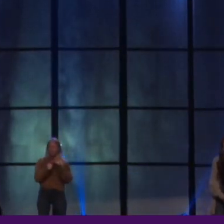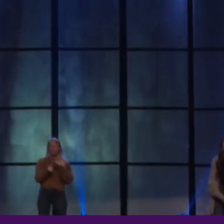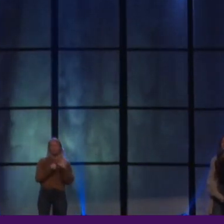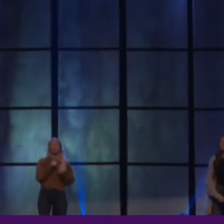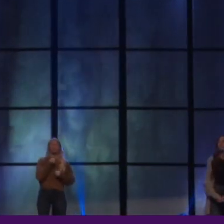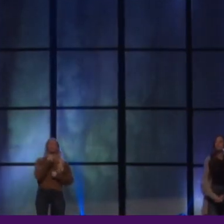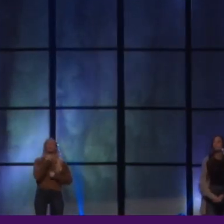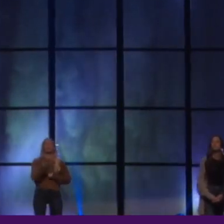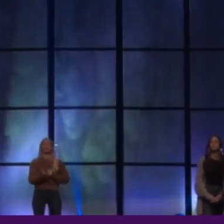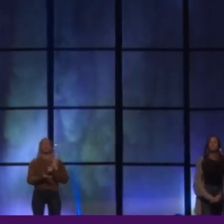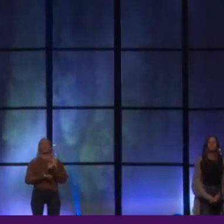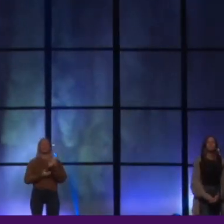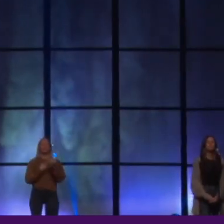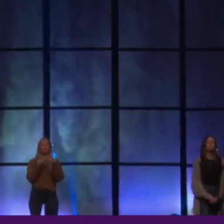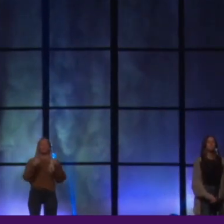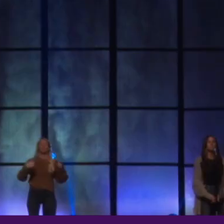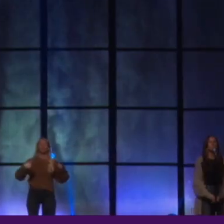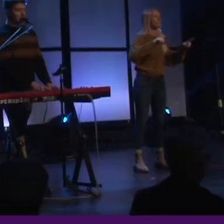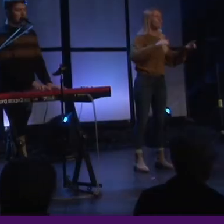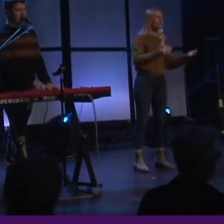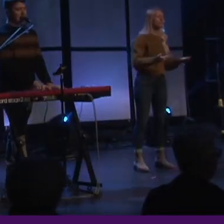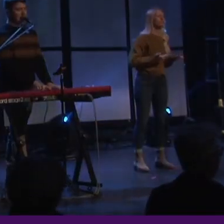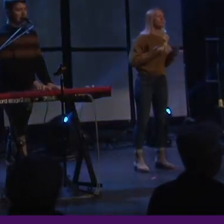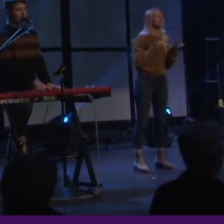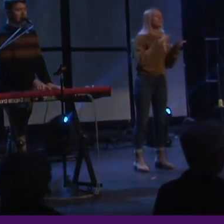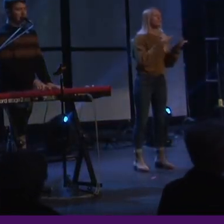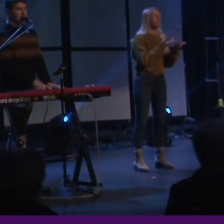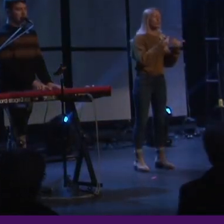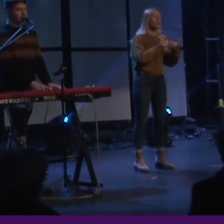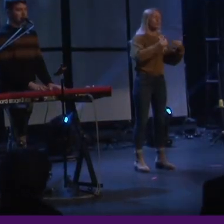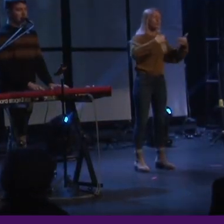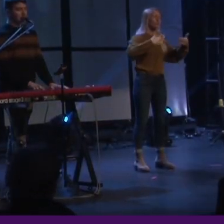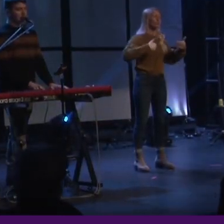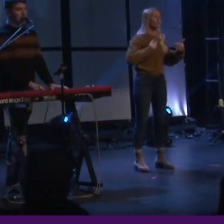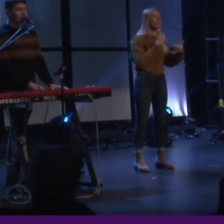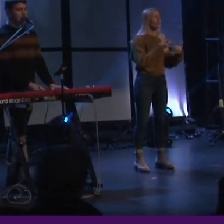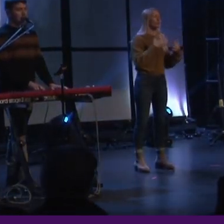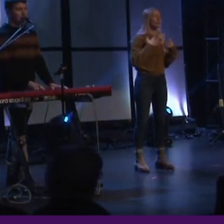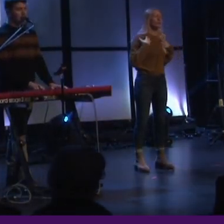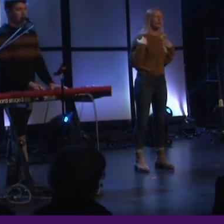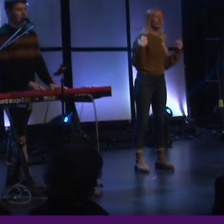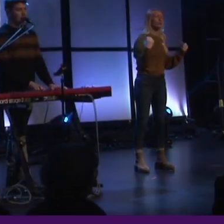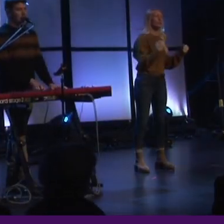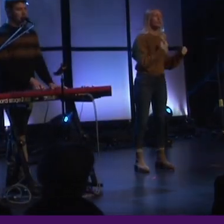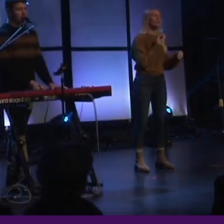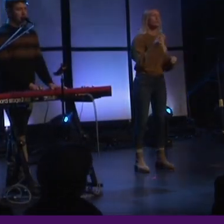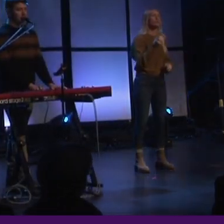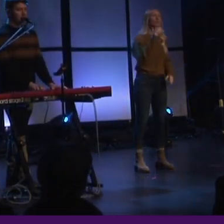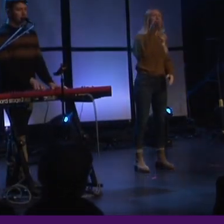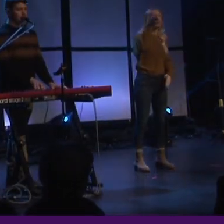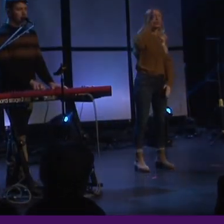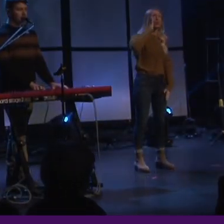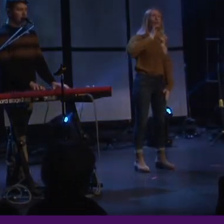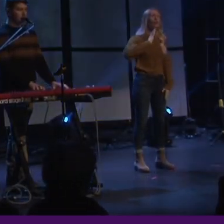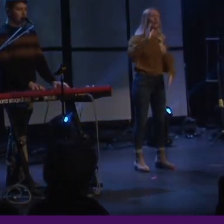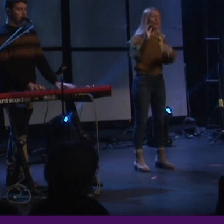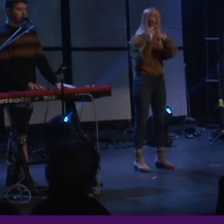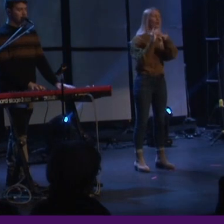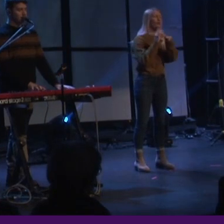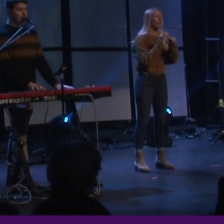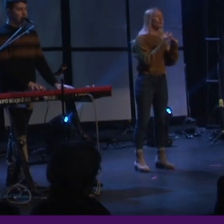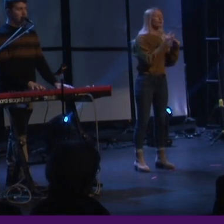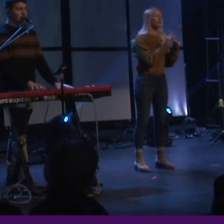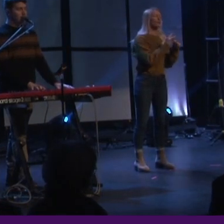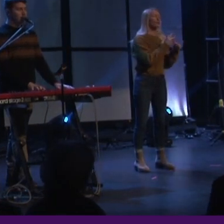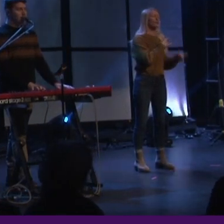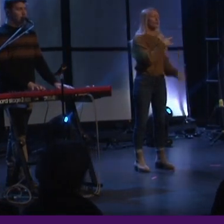hidden, open to the healing touch of God. The kingdom is